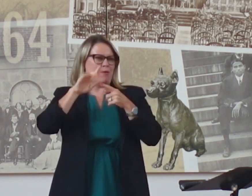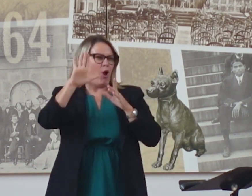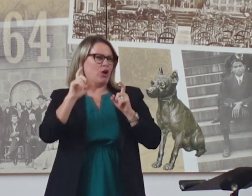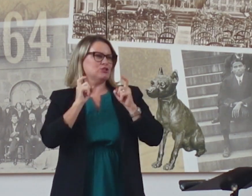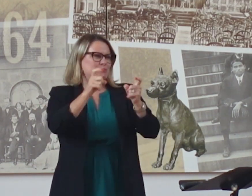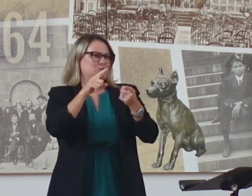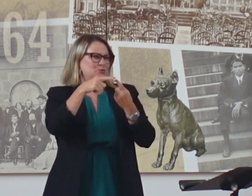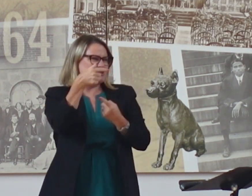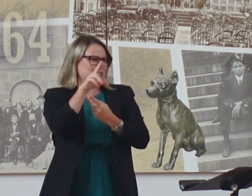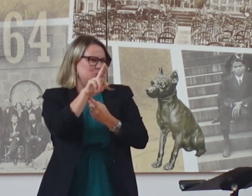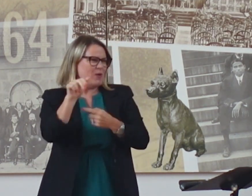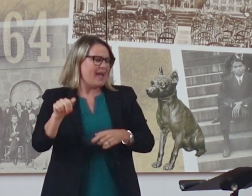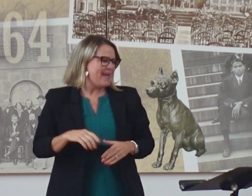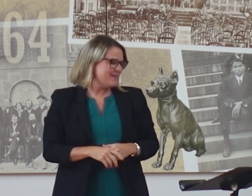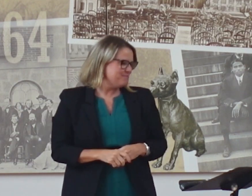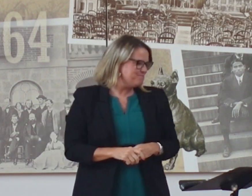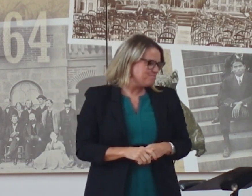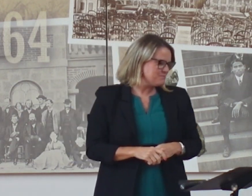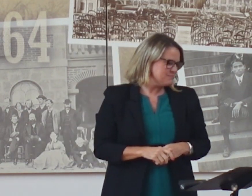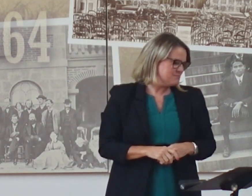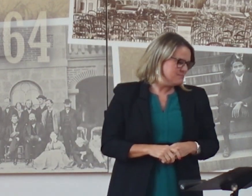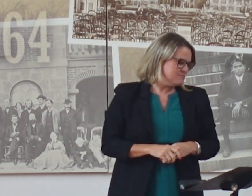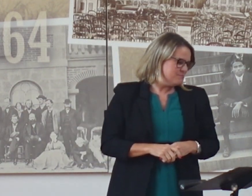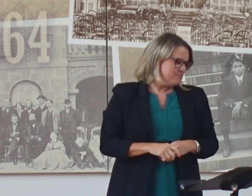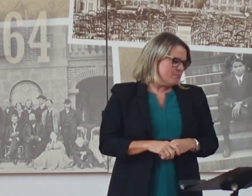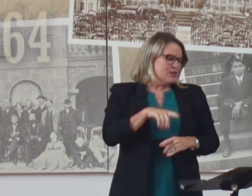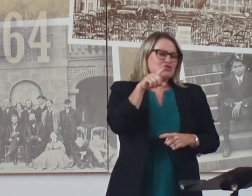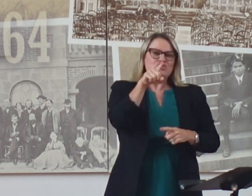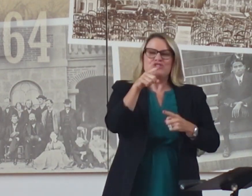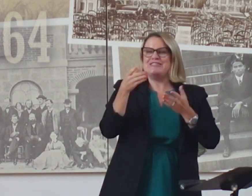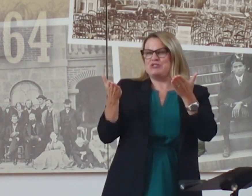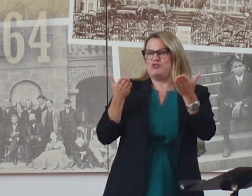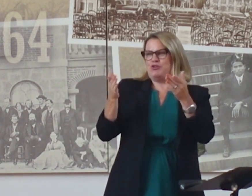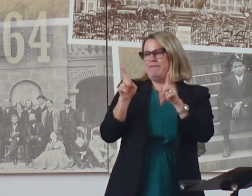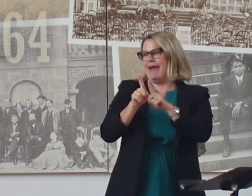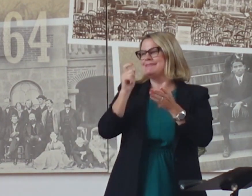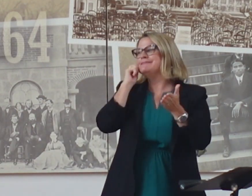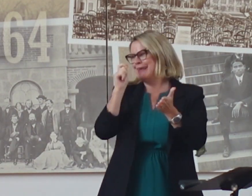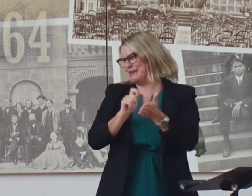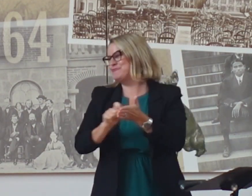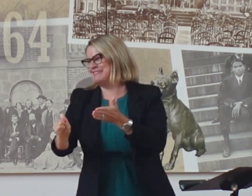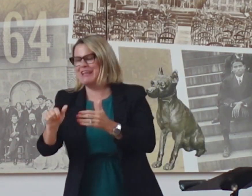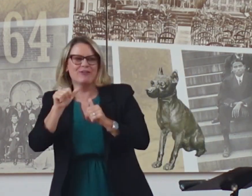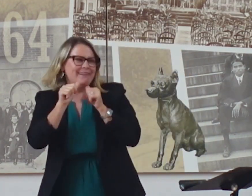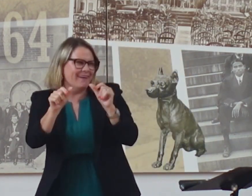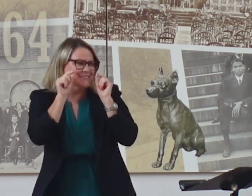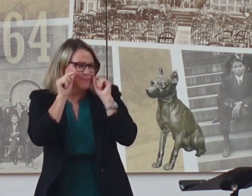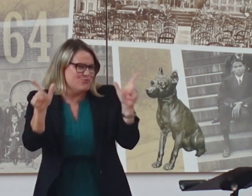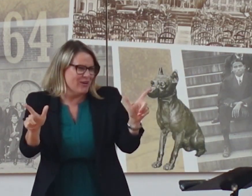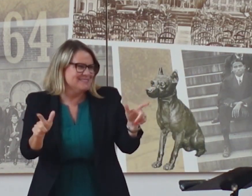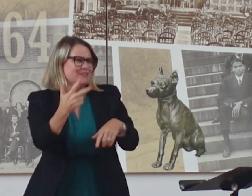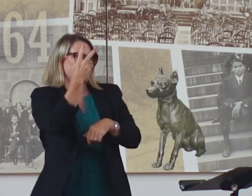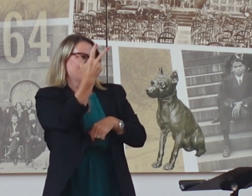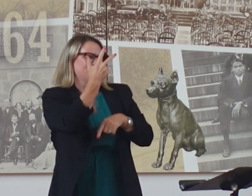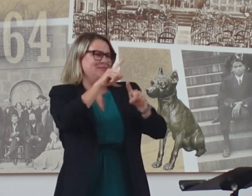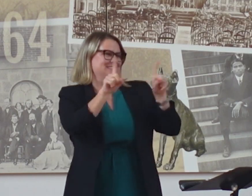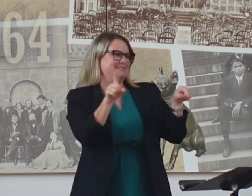volunteer for GUAA. And I'm going to talk a little bit about her contributions to this organization. She served as secretary. We're